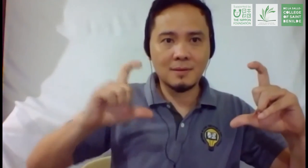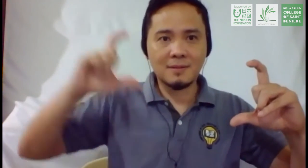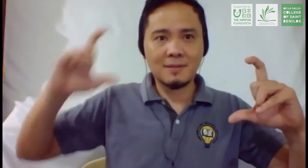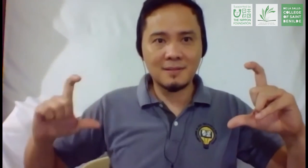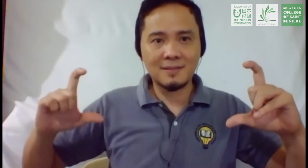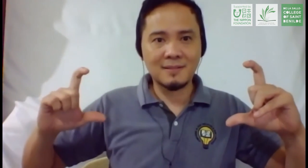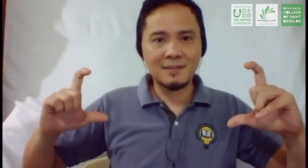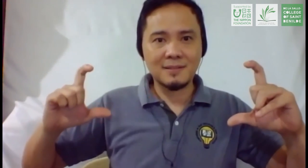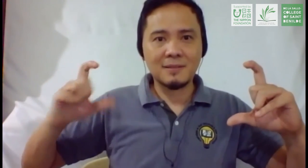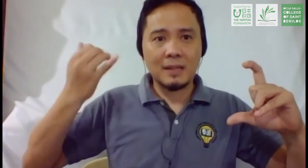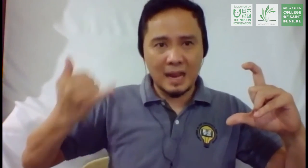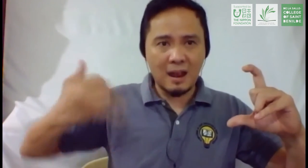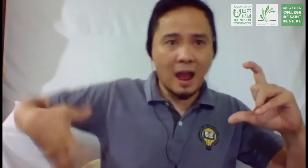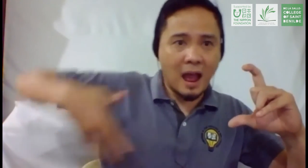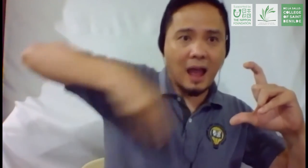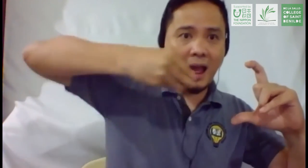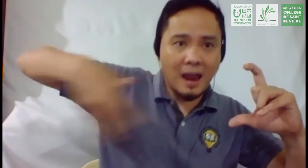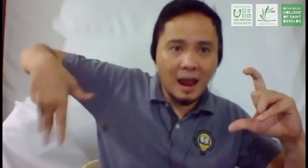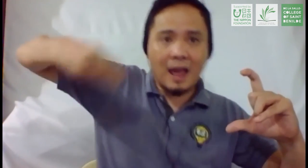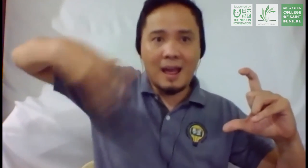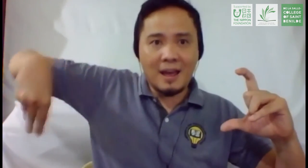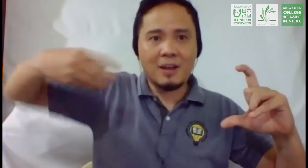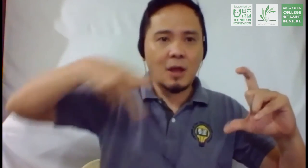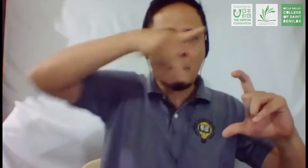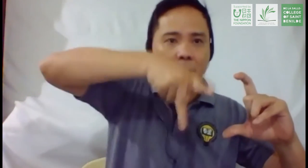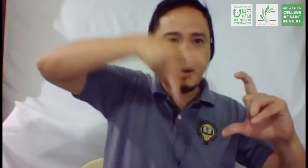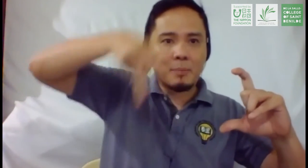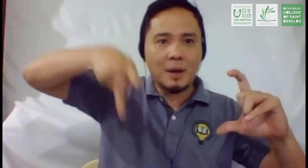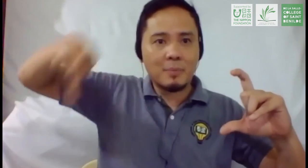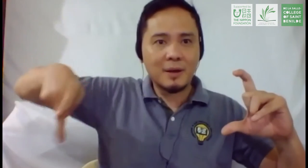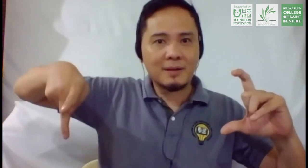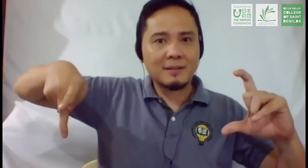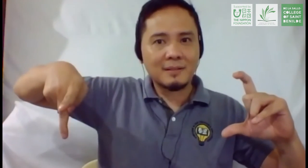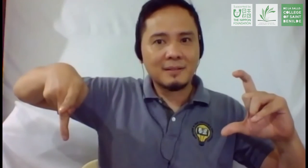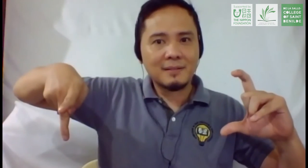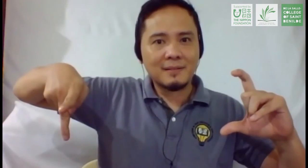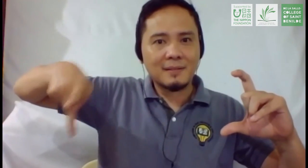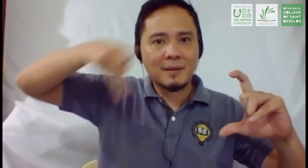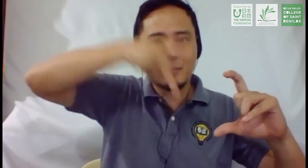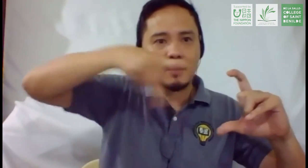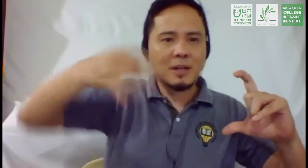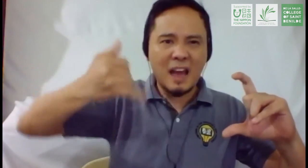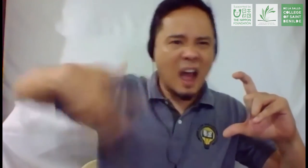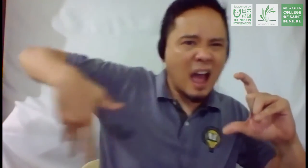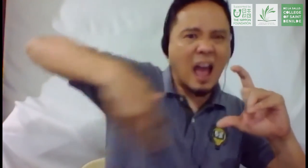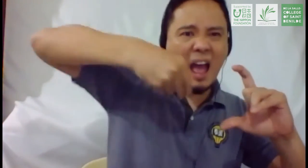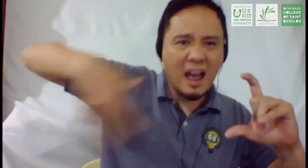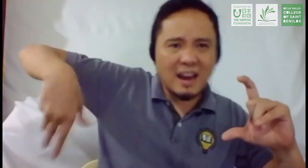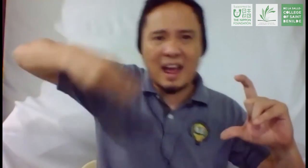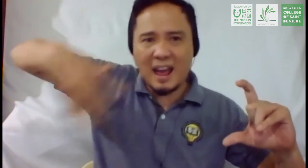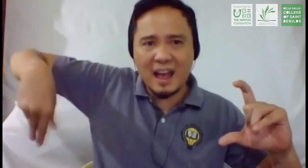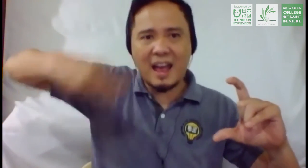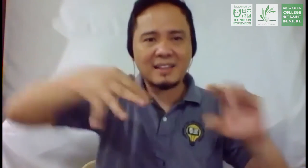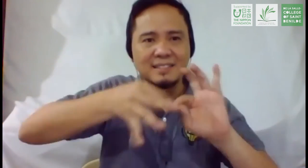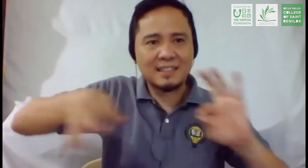Okay, so you've got whole bunches of predicates here, and you're just adding